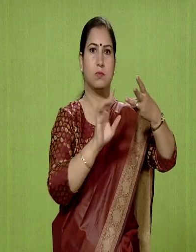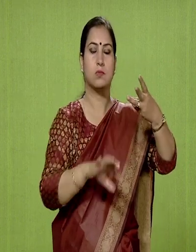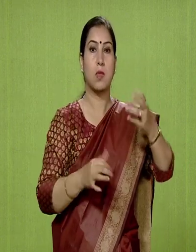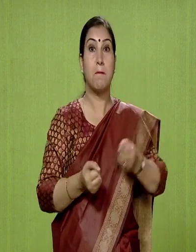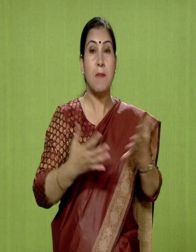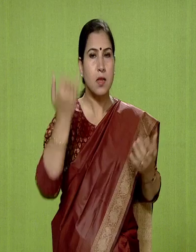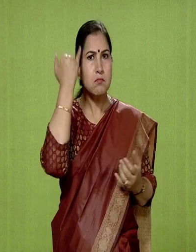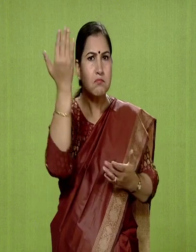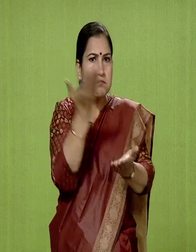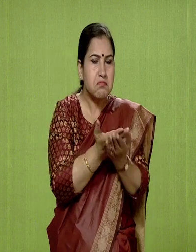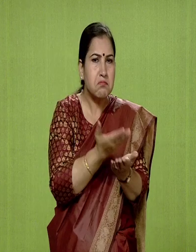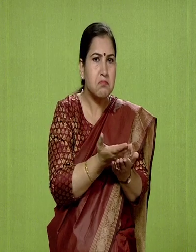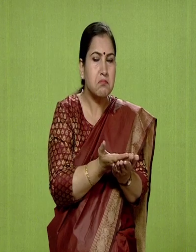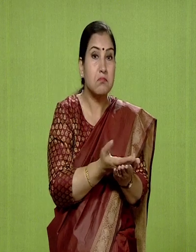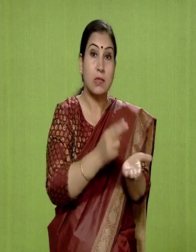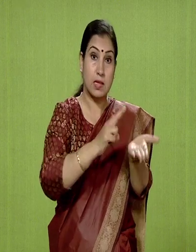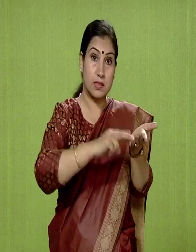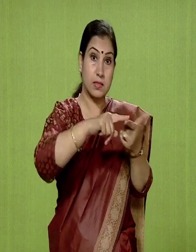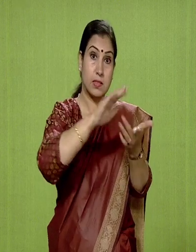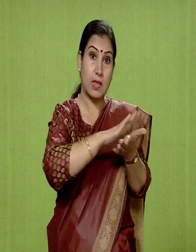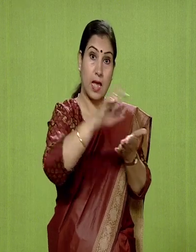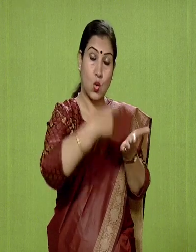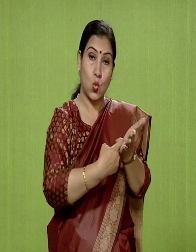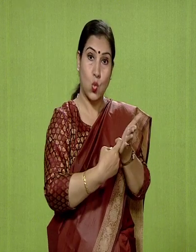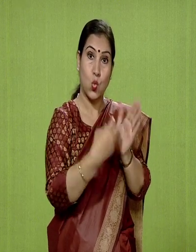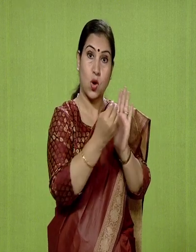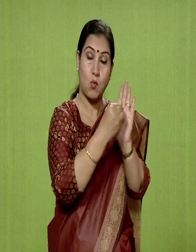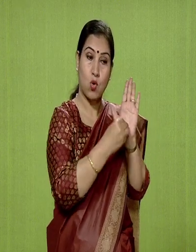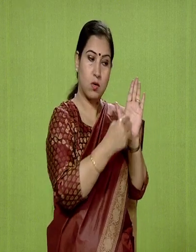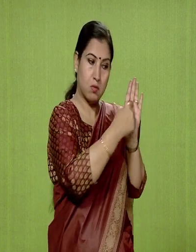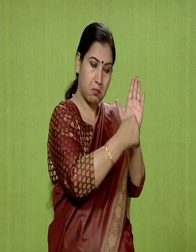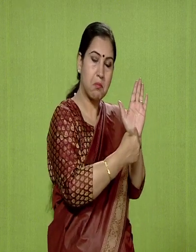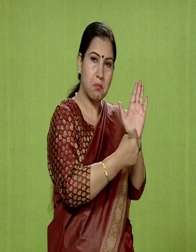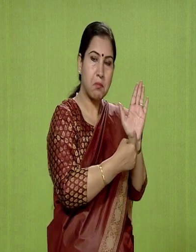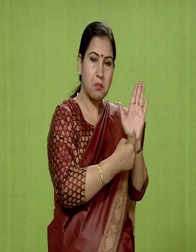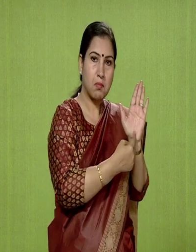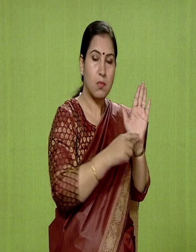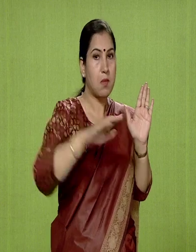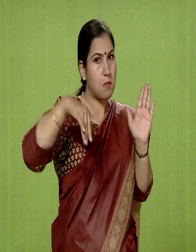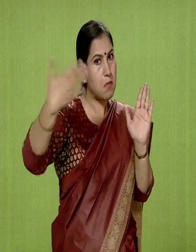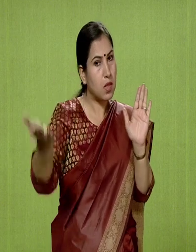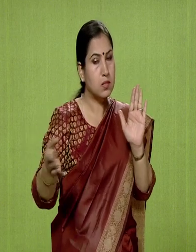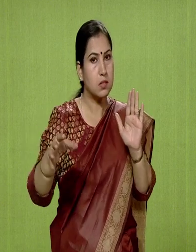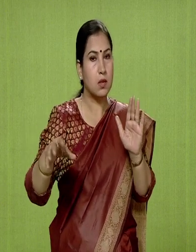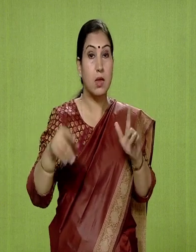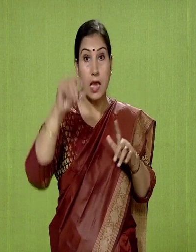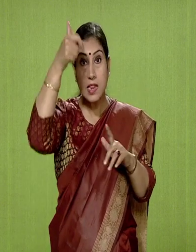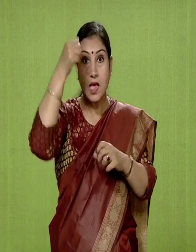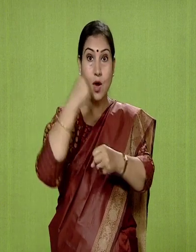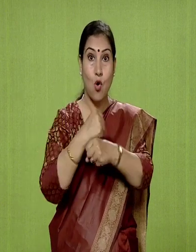Most of the suggestions of Nehru report were later adopted in the Indian